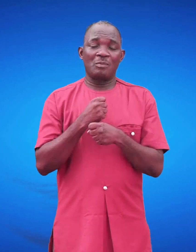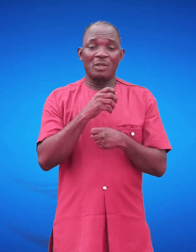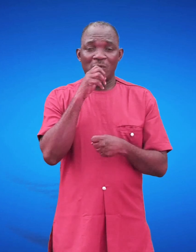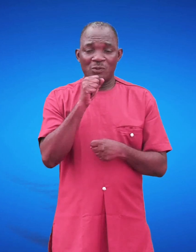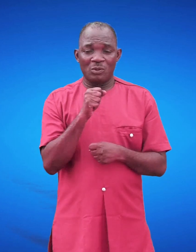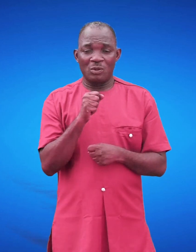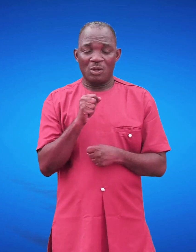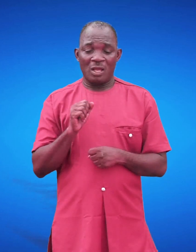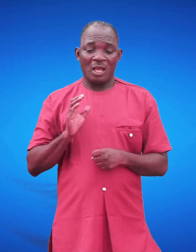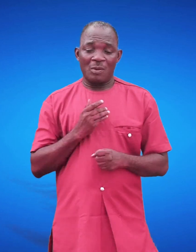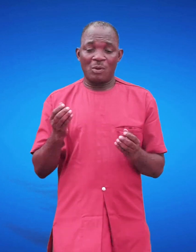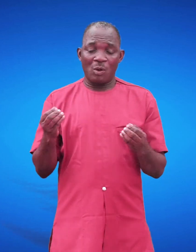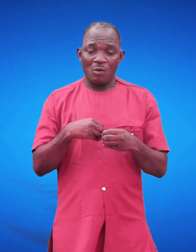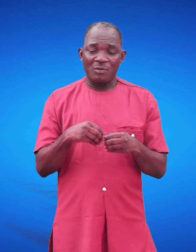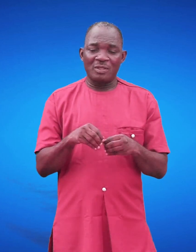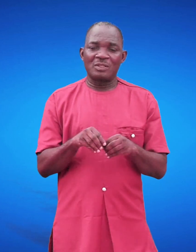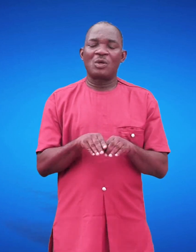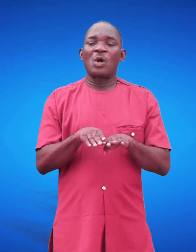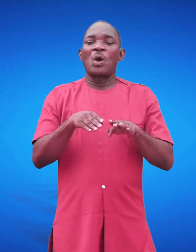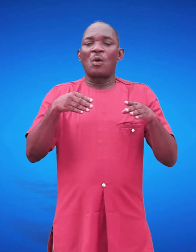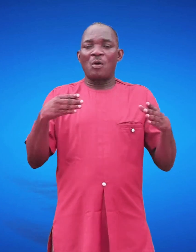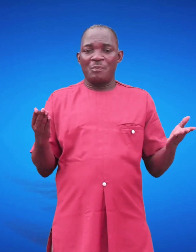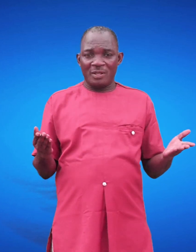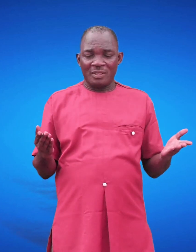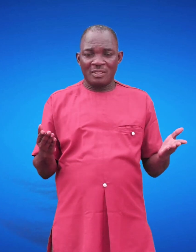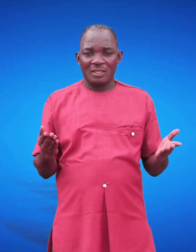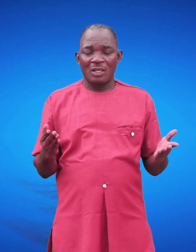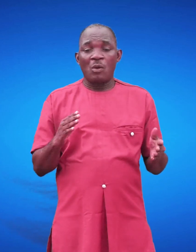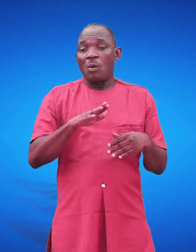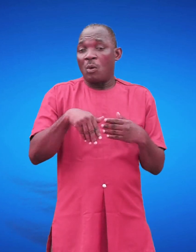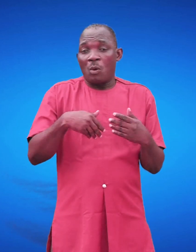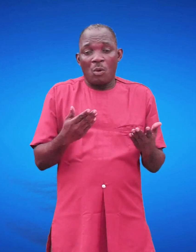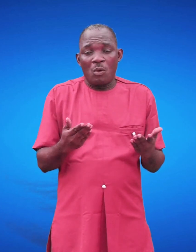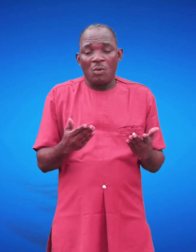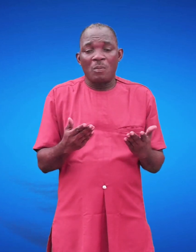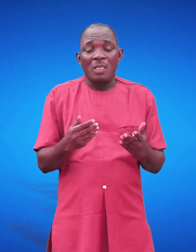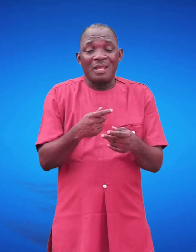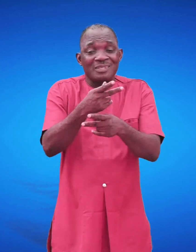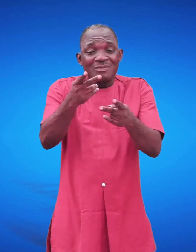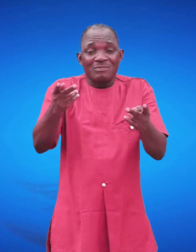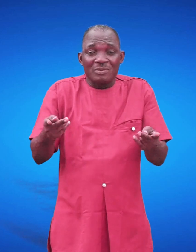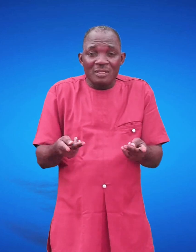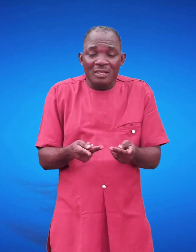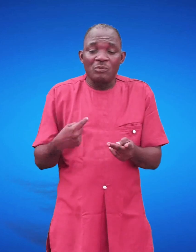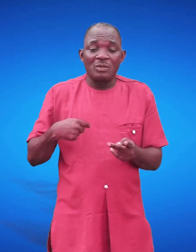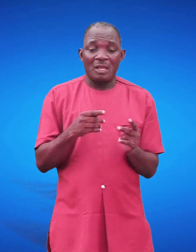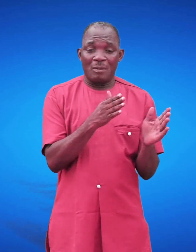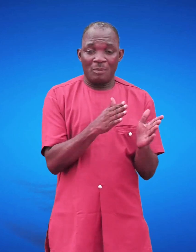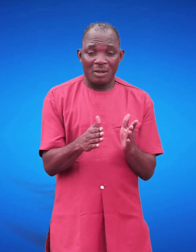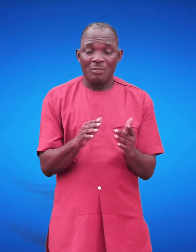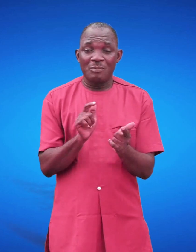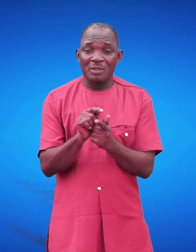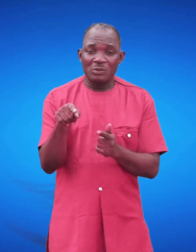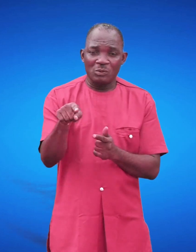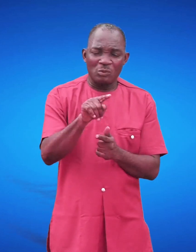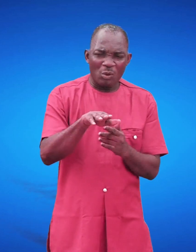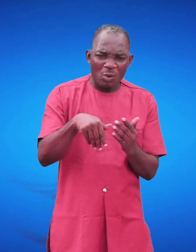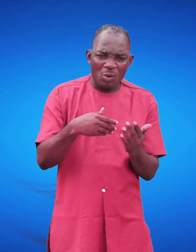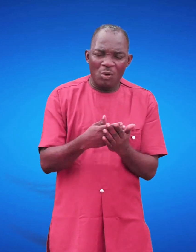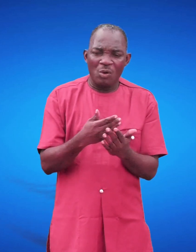our offices and or the venues we arrange to meet you at